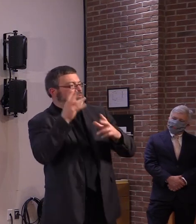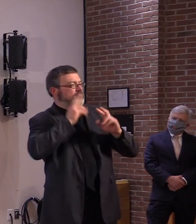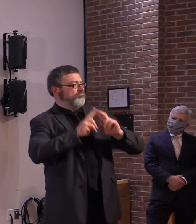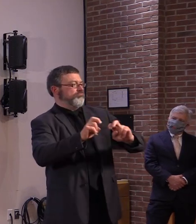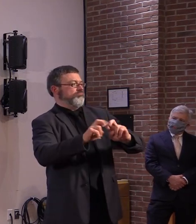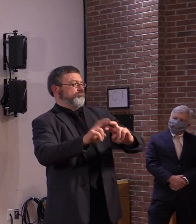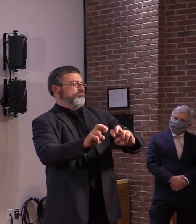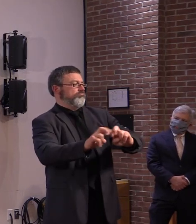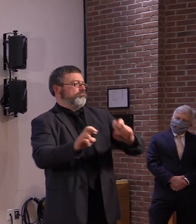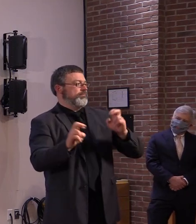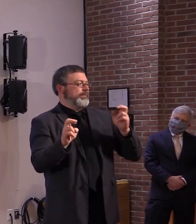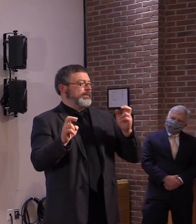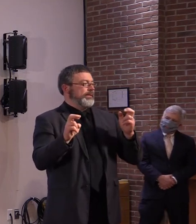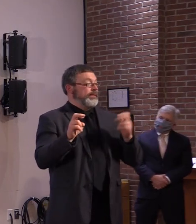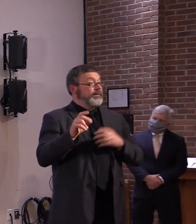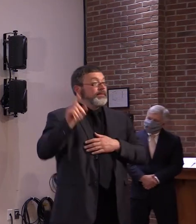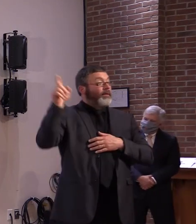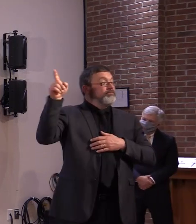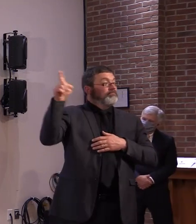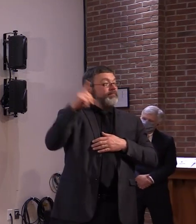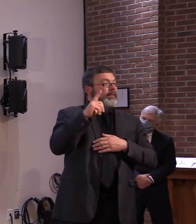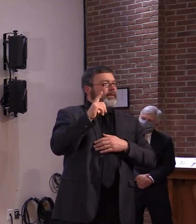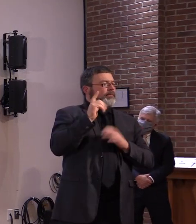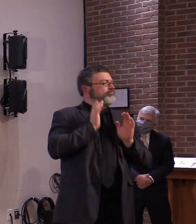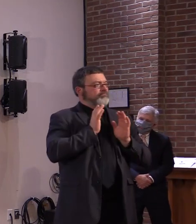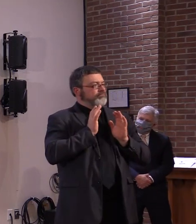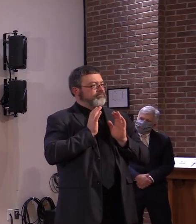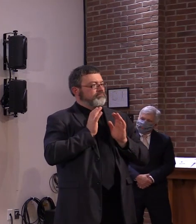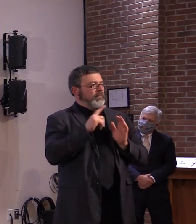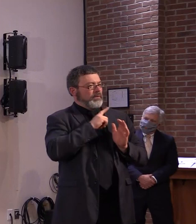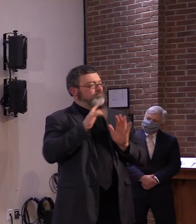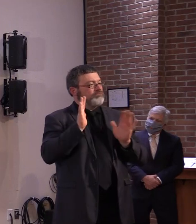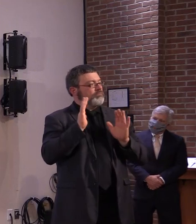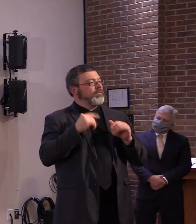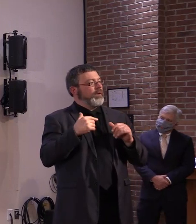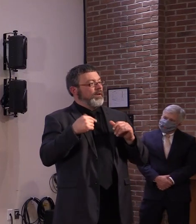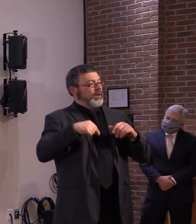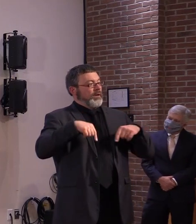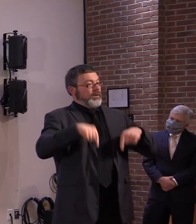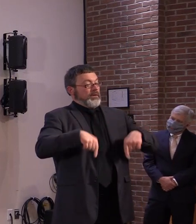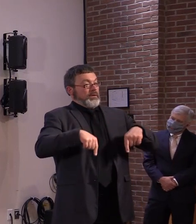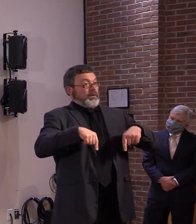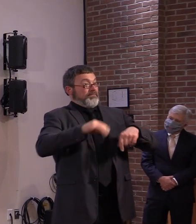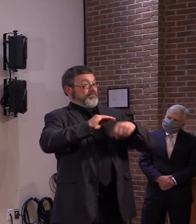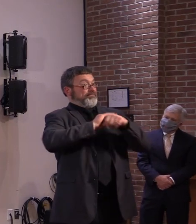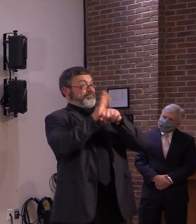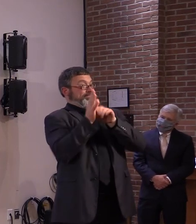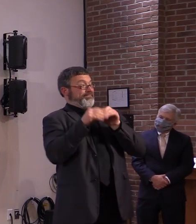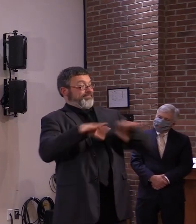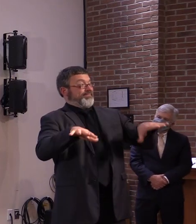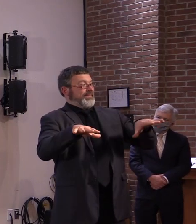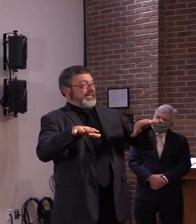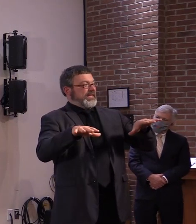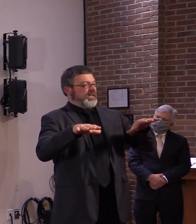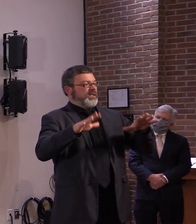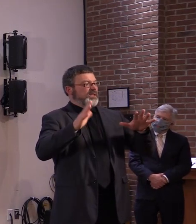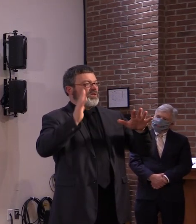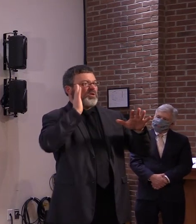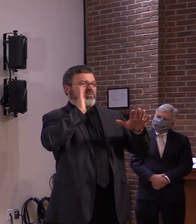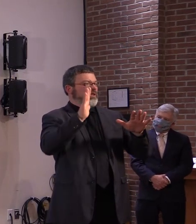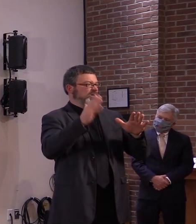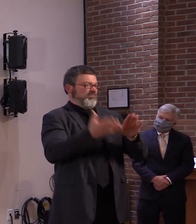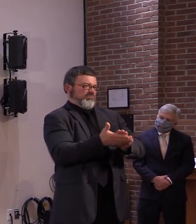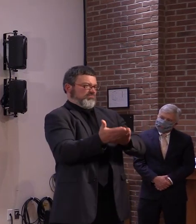favorably on it. But I believe this crisis is going to be with us at least for the next 3 or 4 months, so